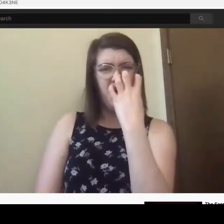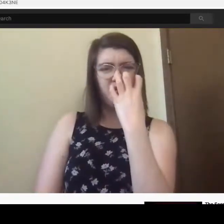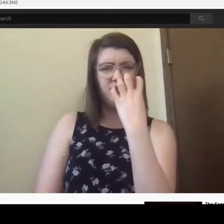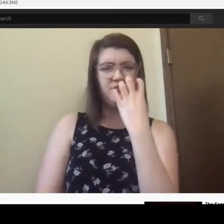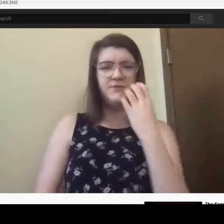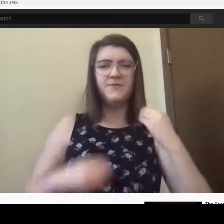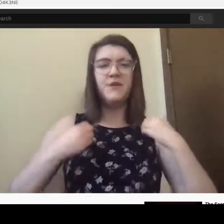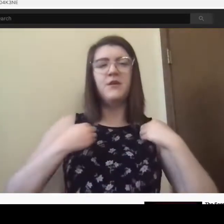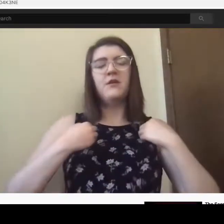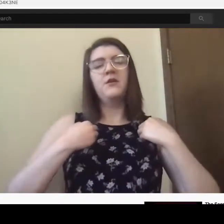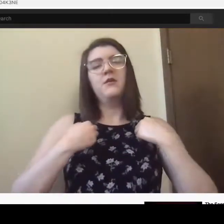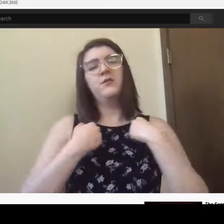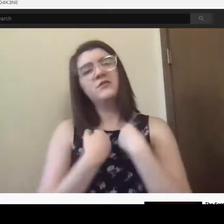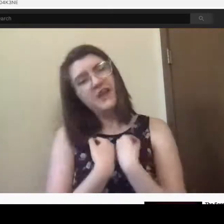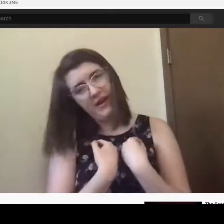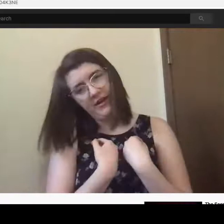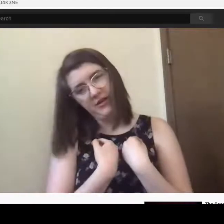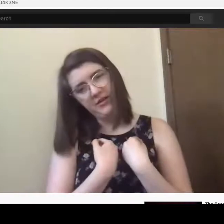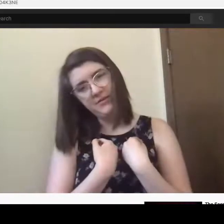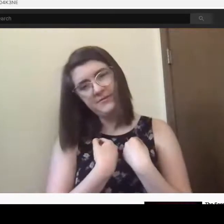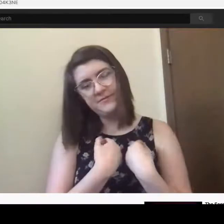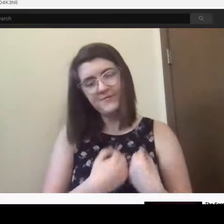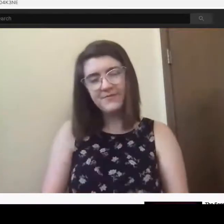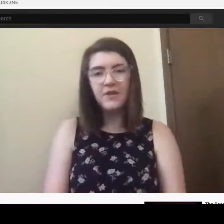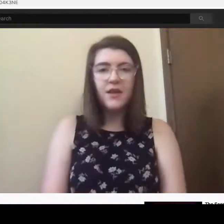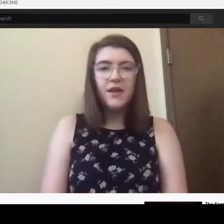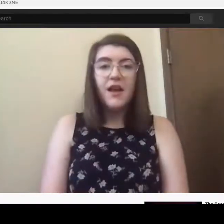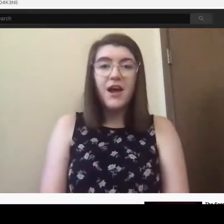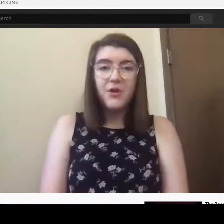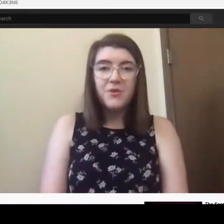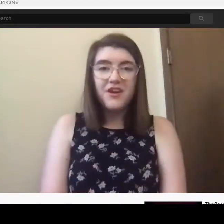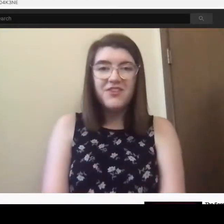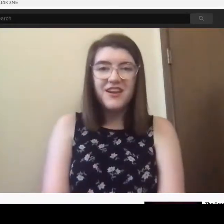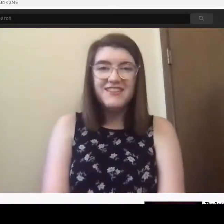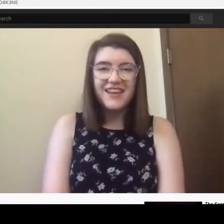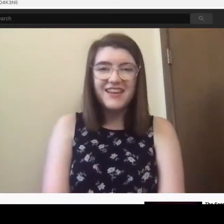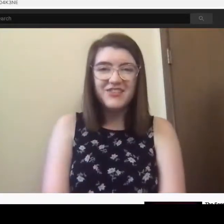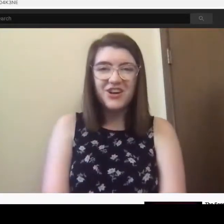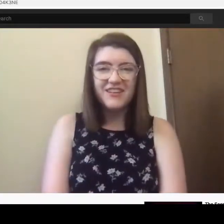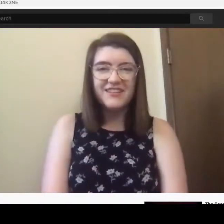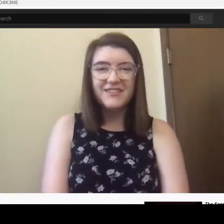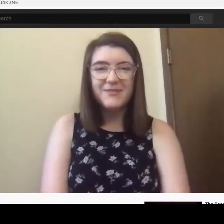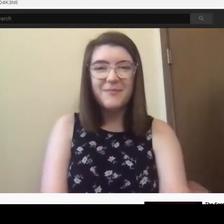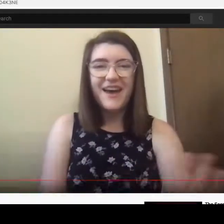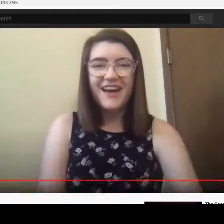Mad? Or tired? I hope you have a great day, kindergarten.